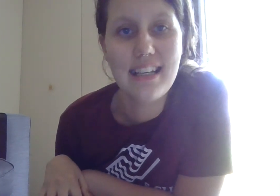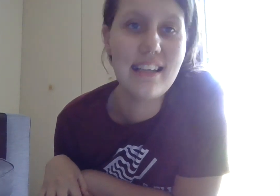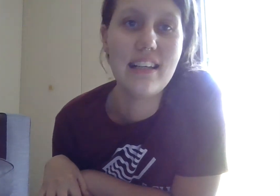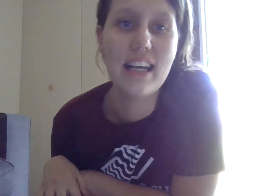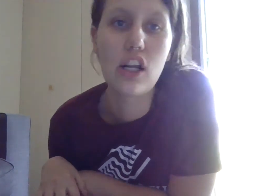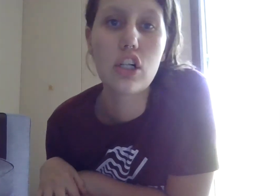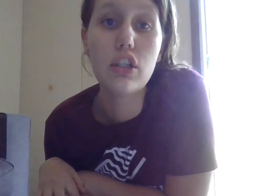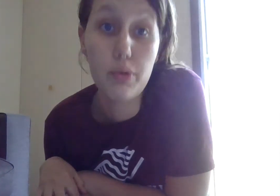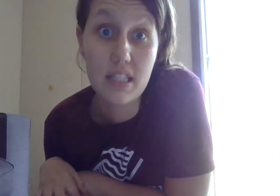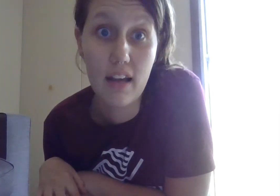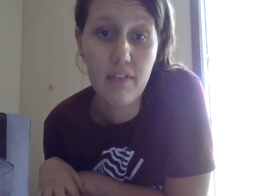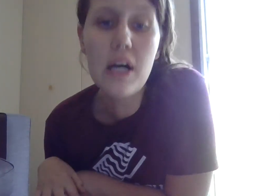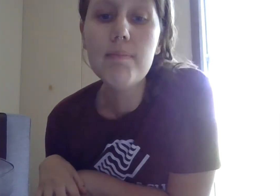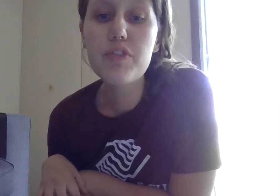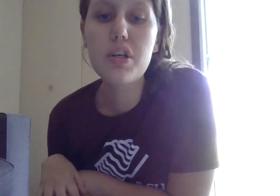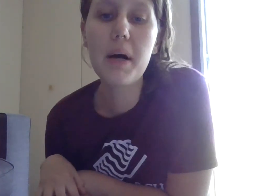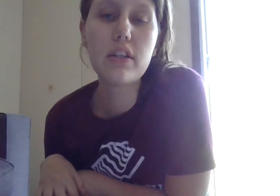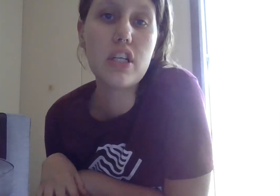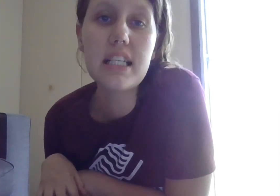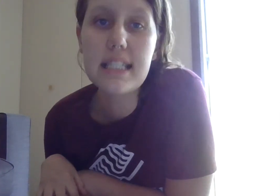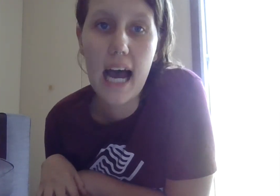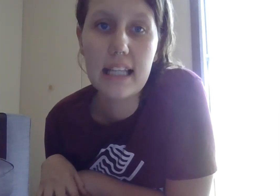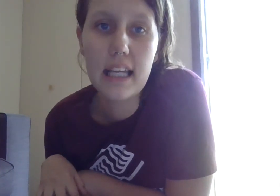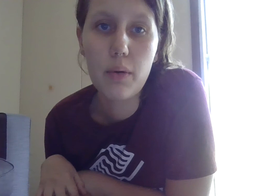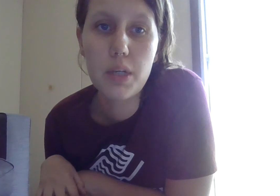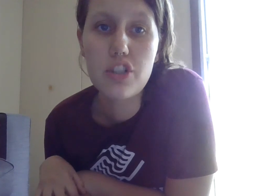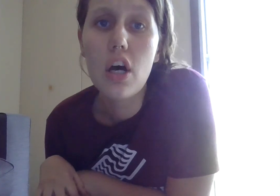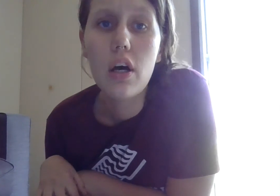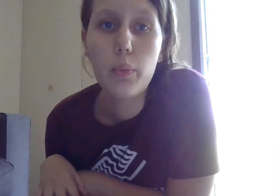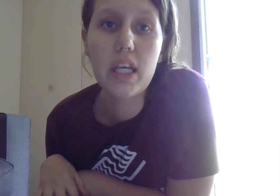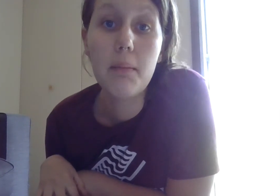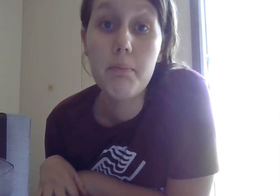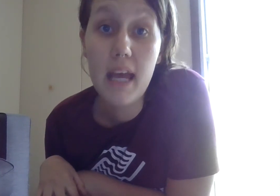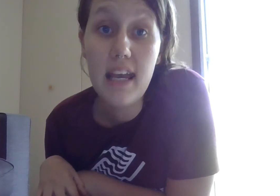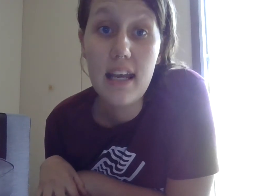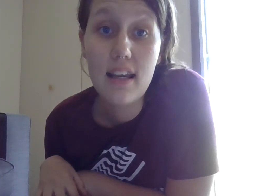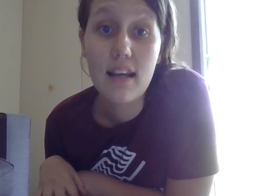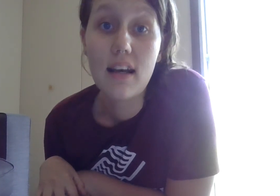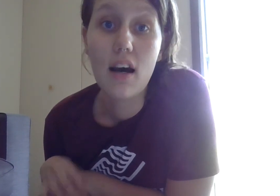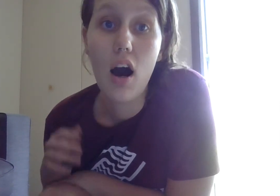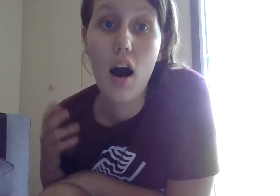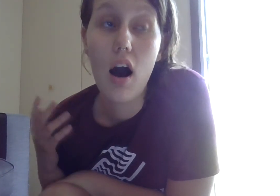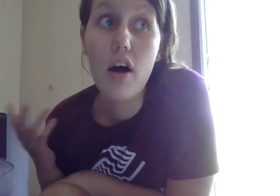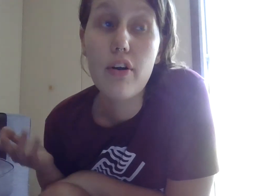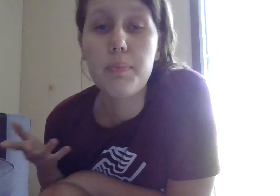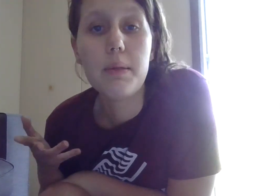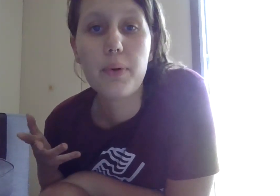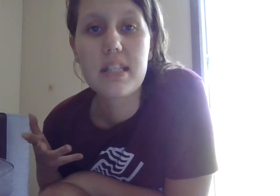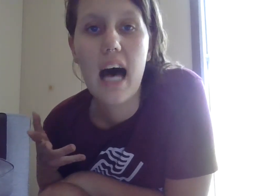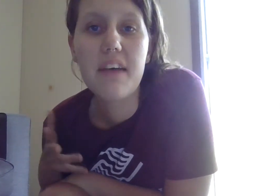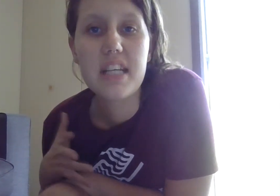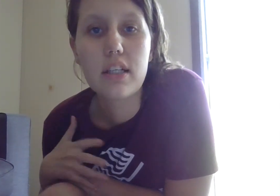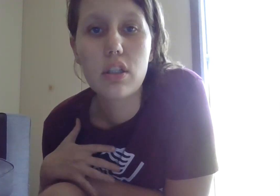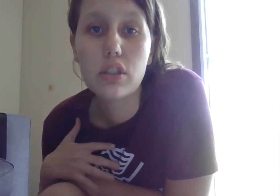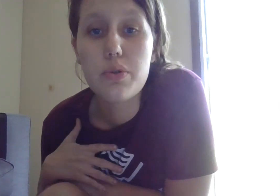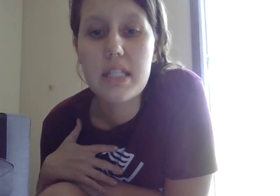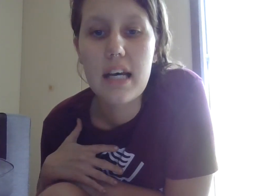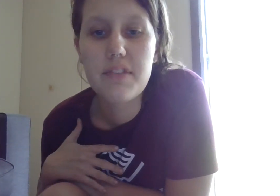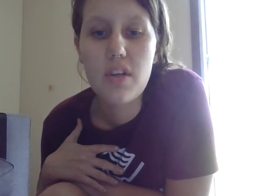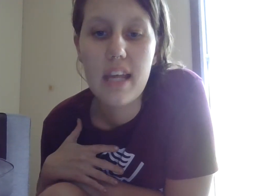I-N-C-L-U-S-I-V-E, inclusive. So by learning sign language, we can make other people's lives inclusive so they